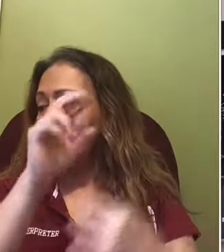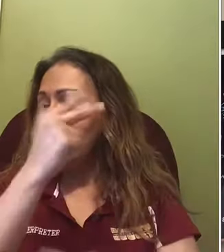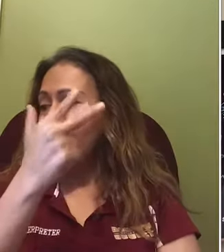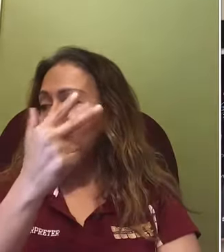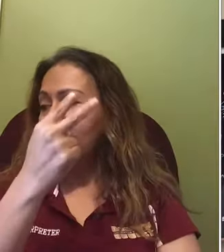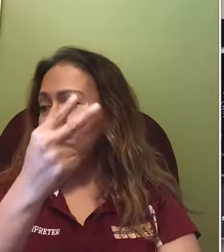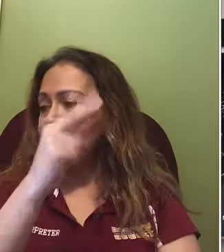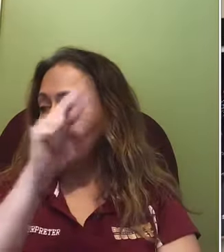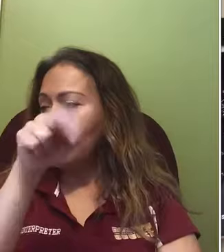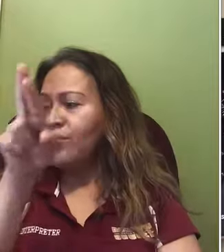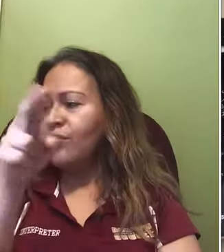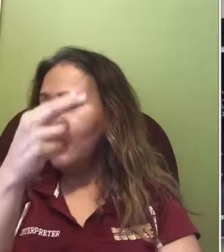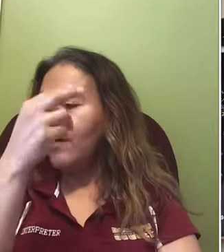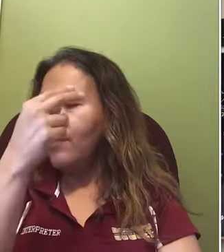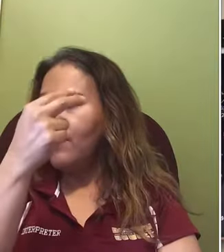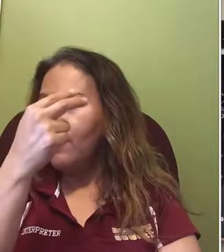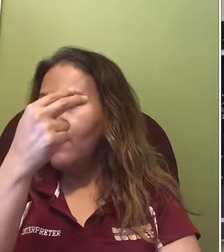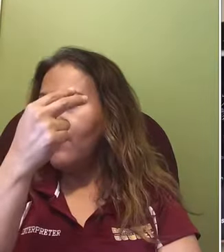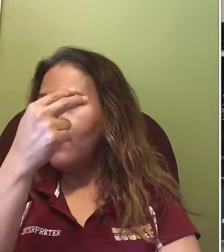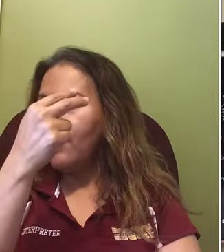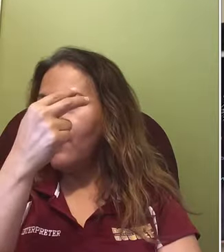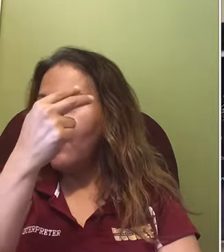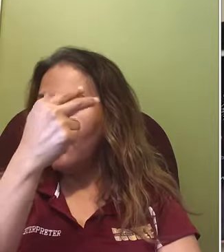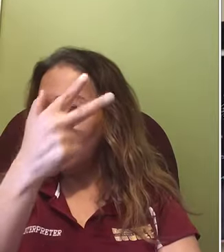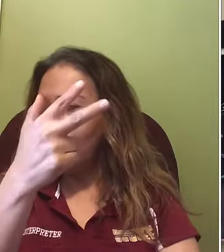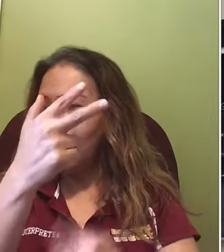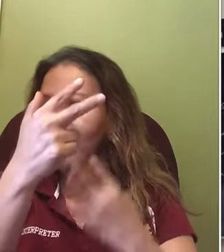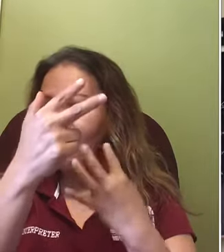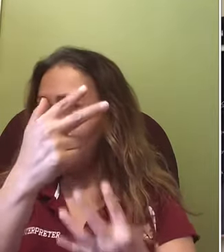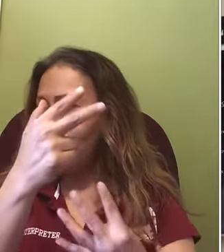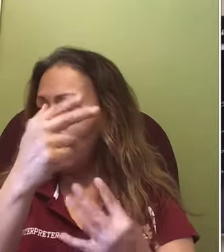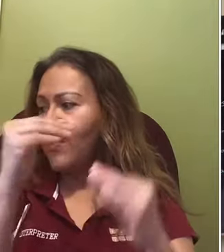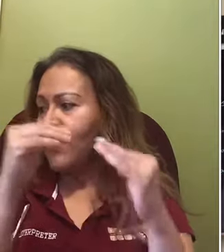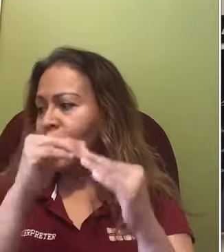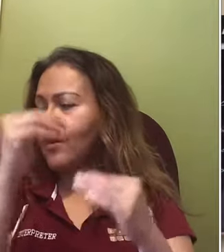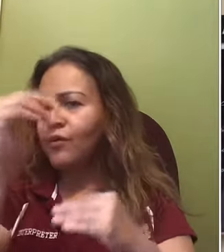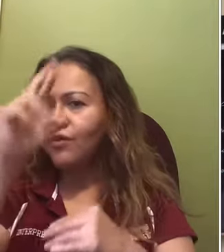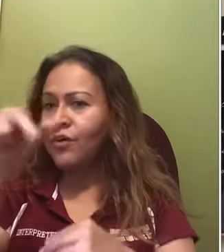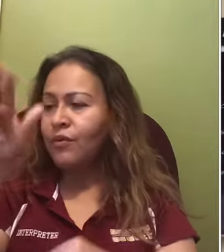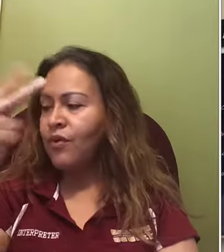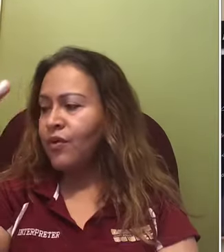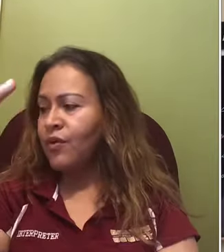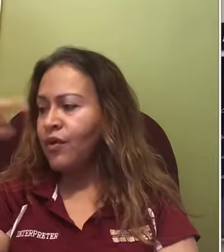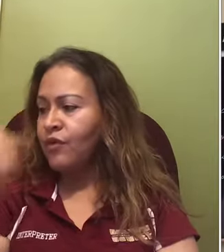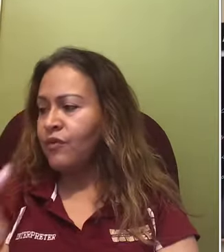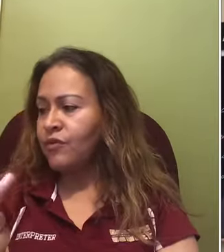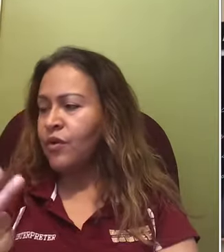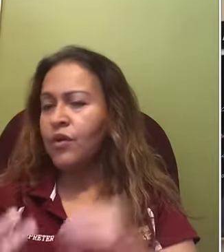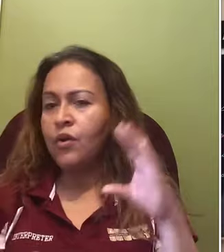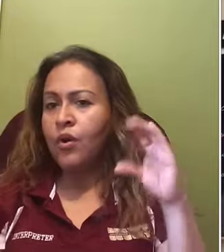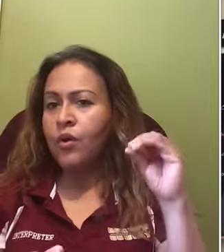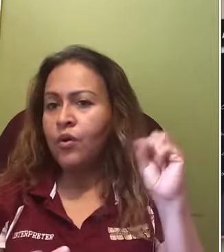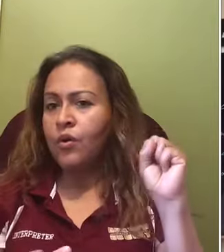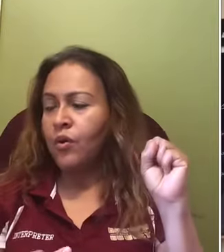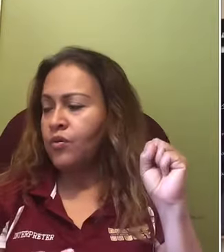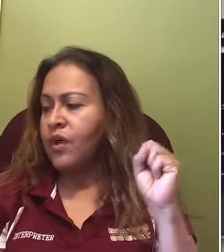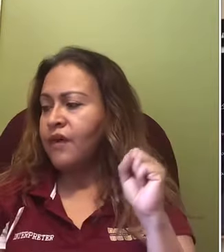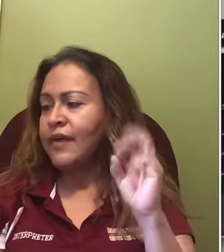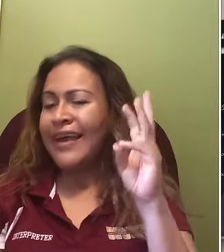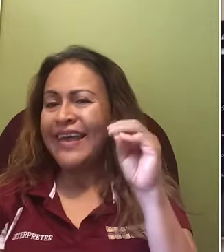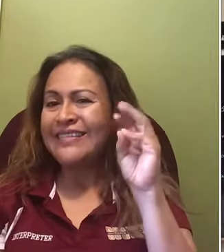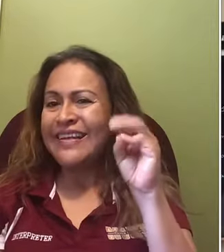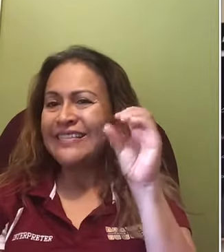to square root of 3 over 2. What is the cosine of 60 degrees? Cosine of